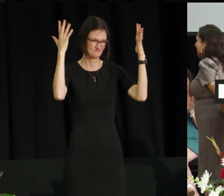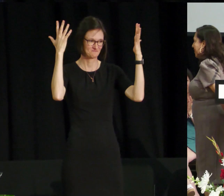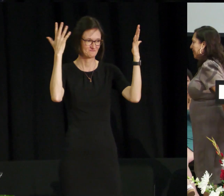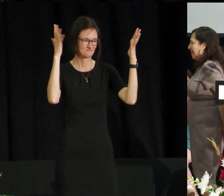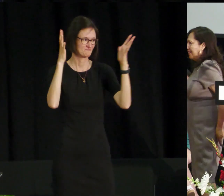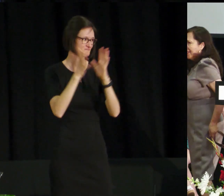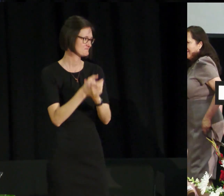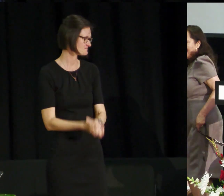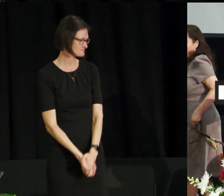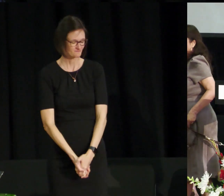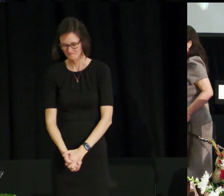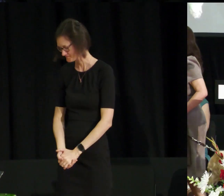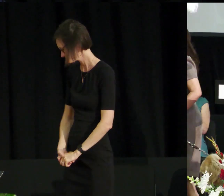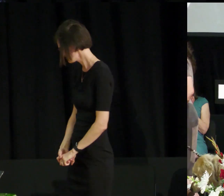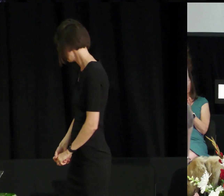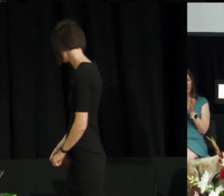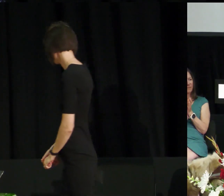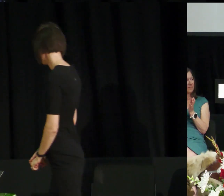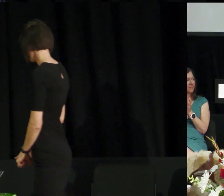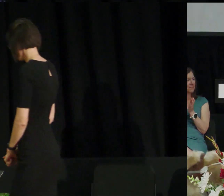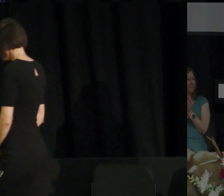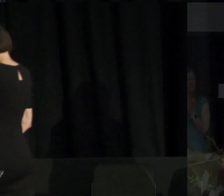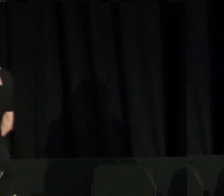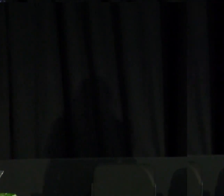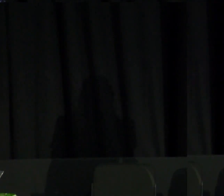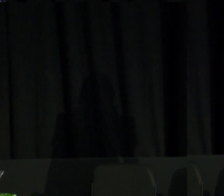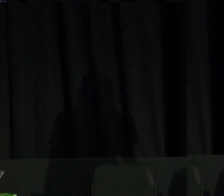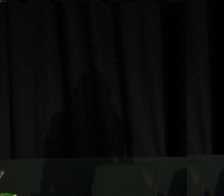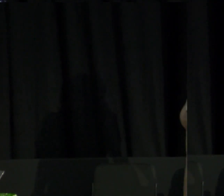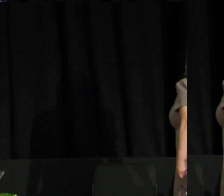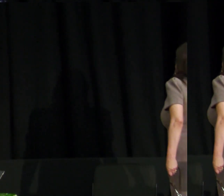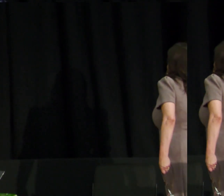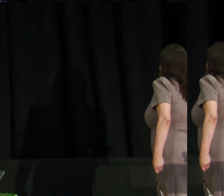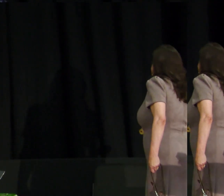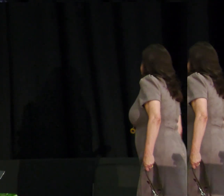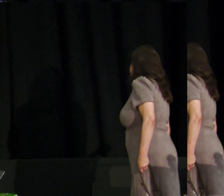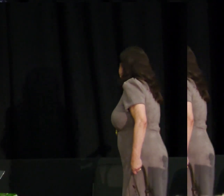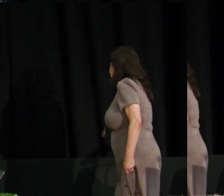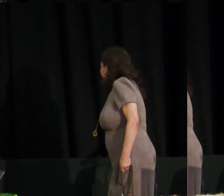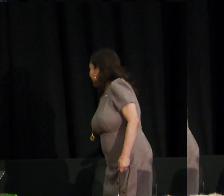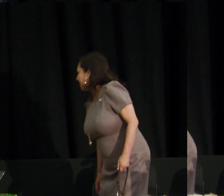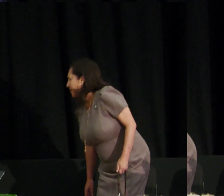Miss Yolanda Avila Takes her seat Back at the Back at the stage